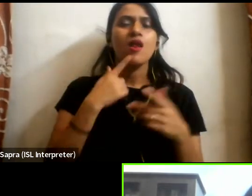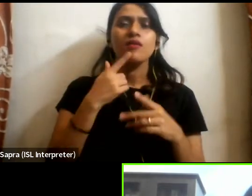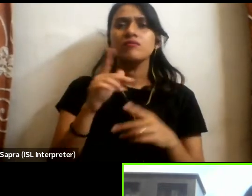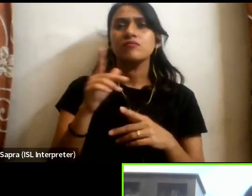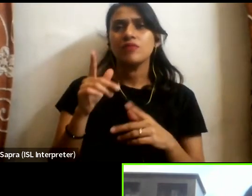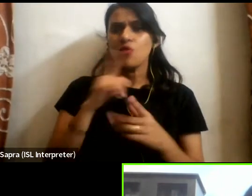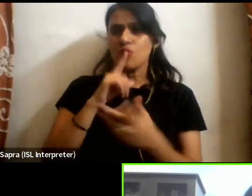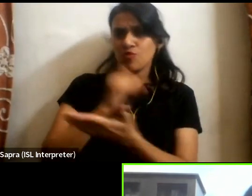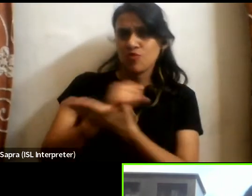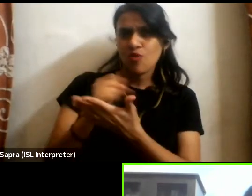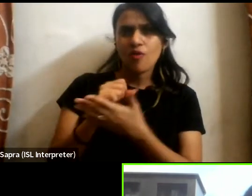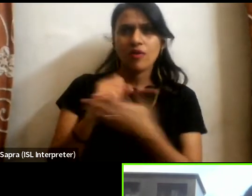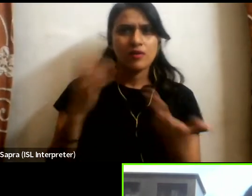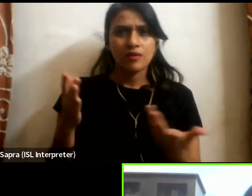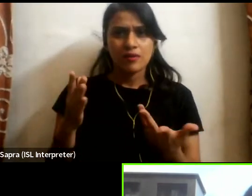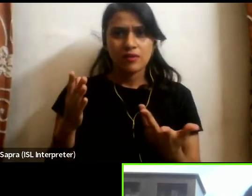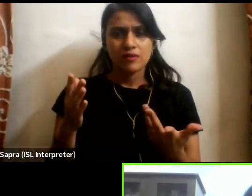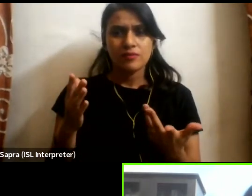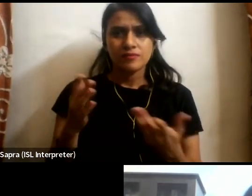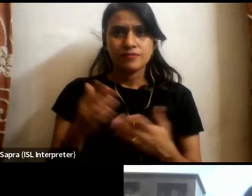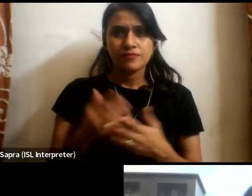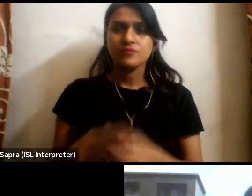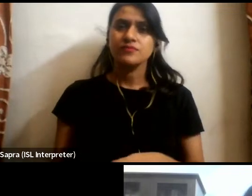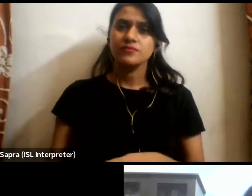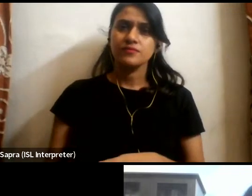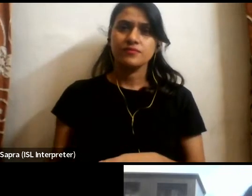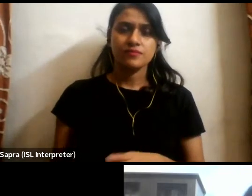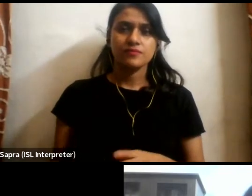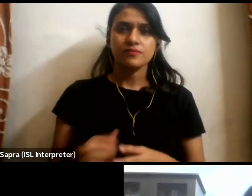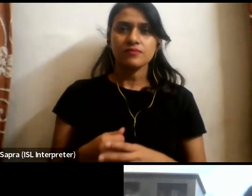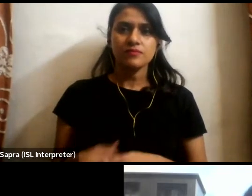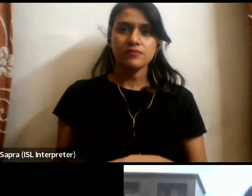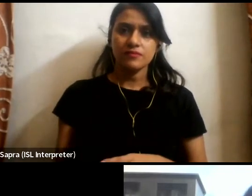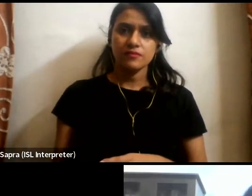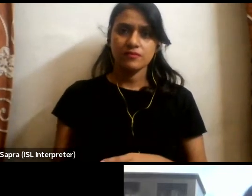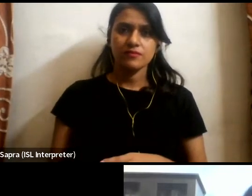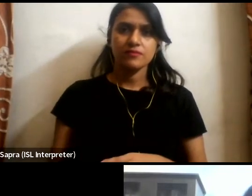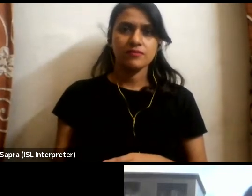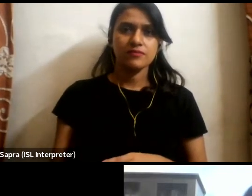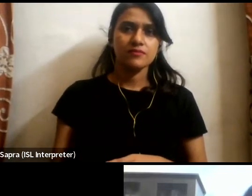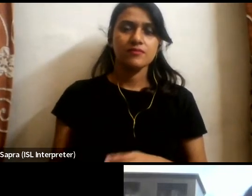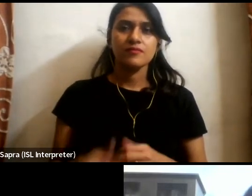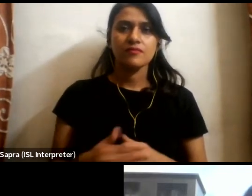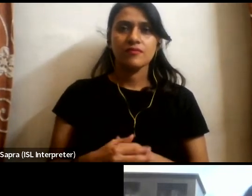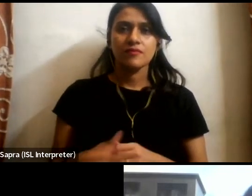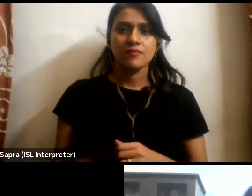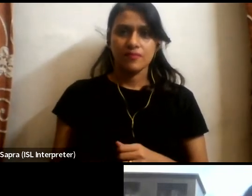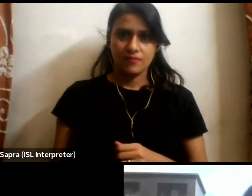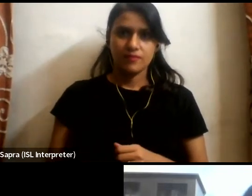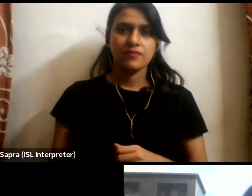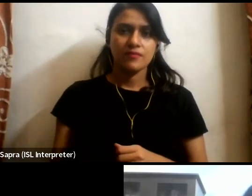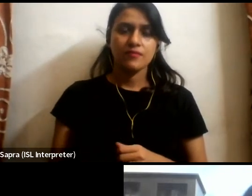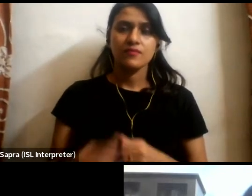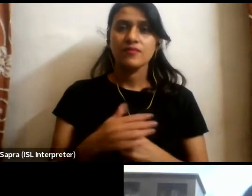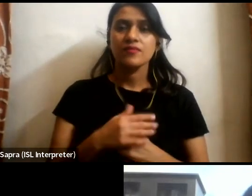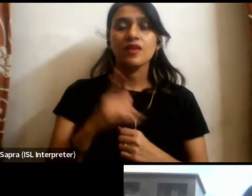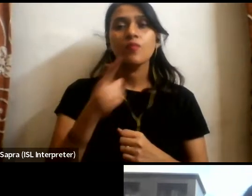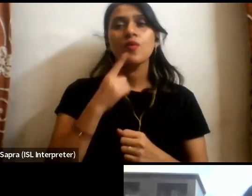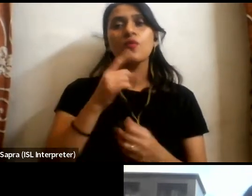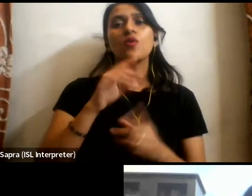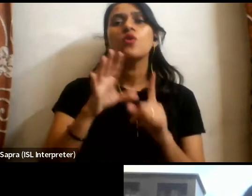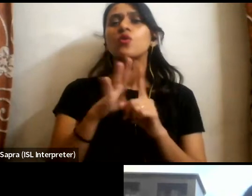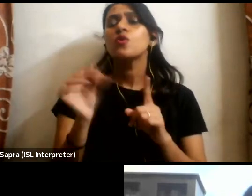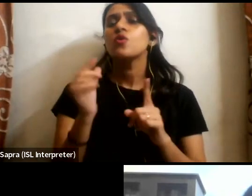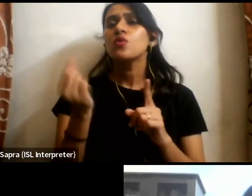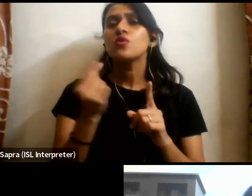that, to me, is a bit of a puzzle, because that may be the case. It may be the case that we've gotten so used to this kind